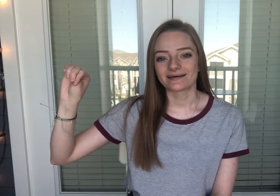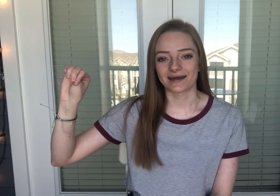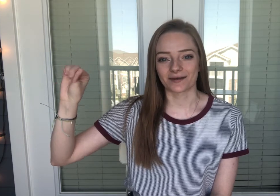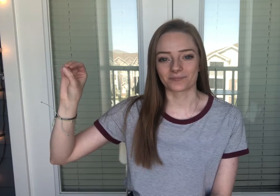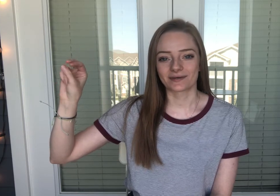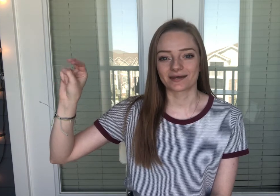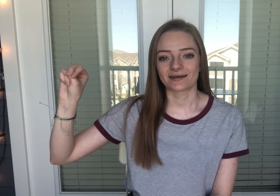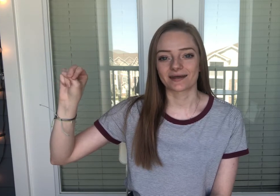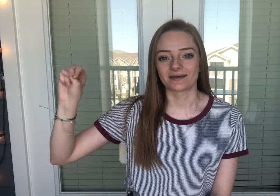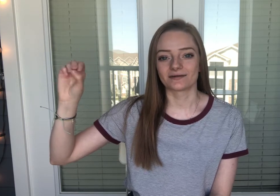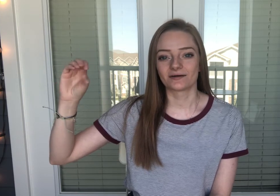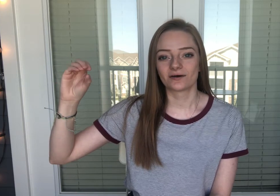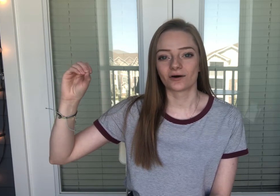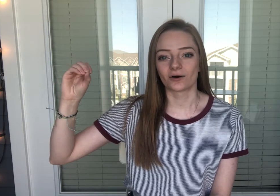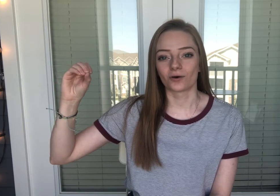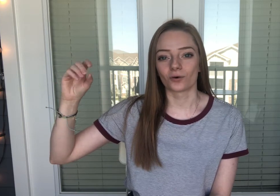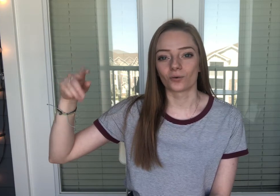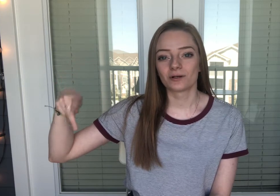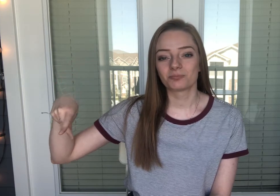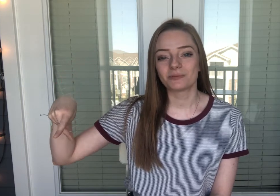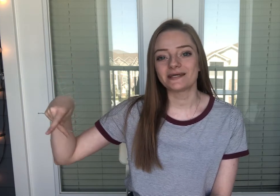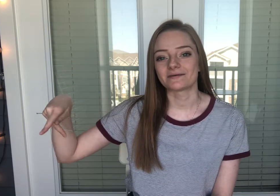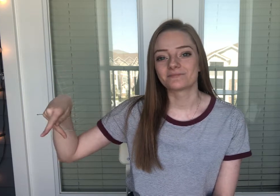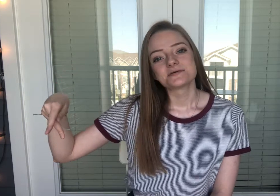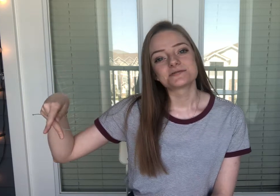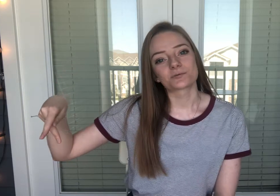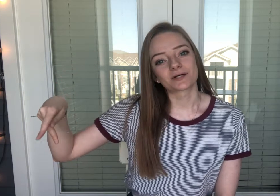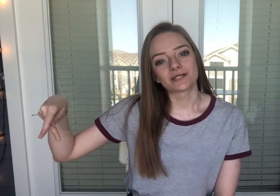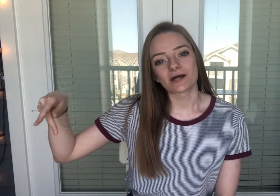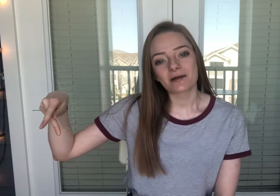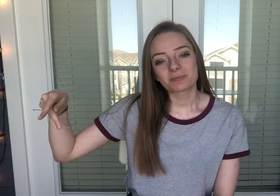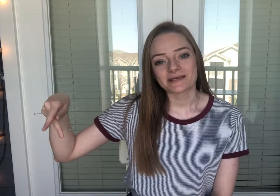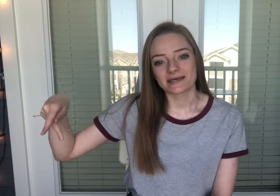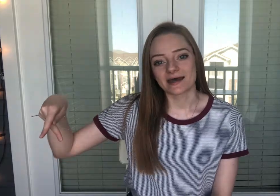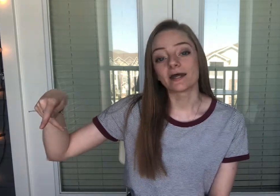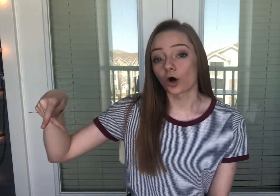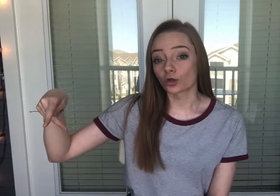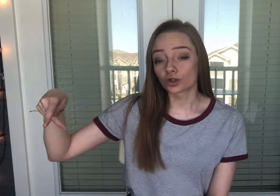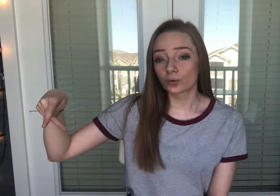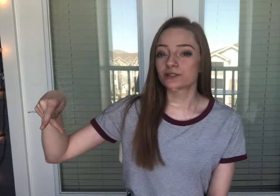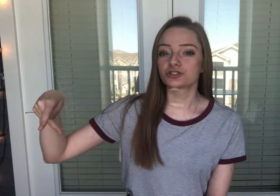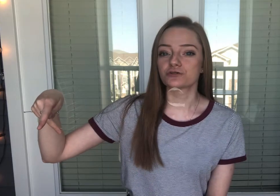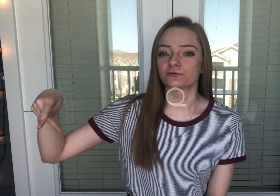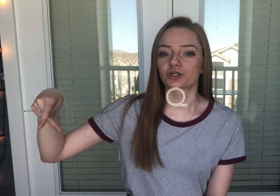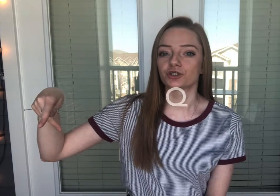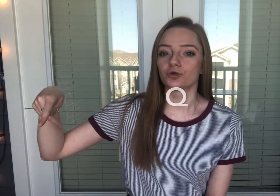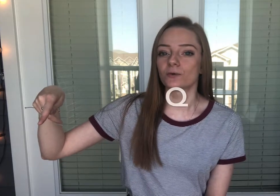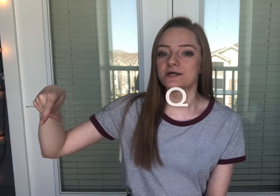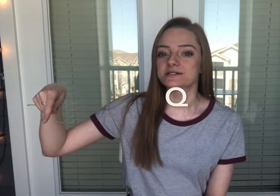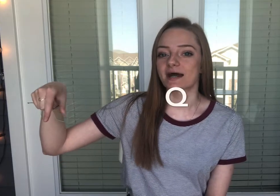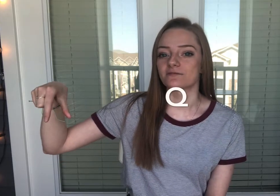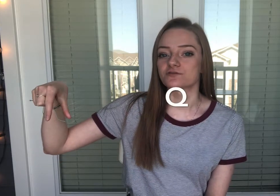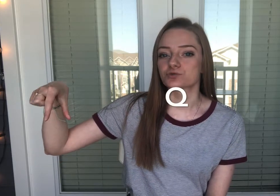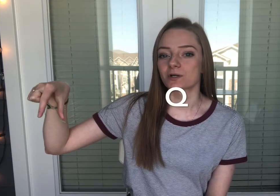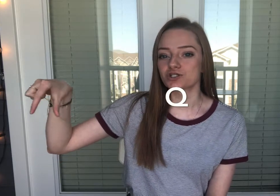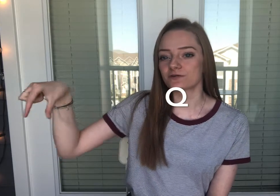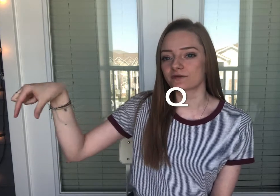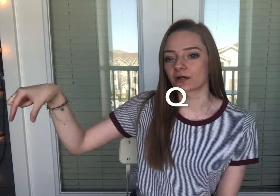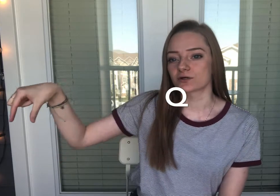M, N, O, P. So we're here at P, and all you're going to do for Q is kind of switch your fingers so